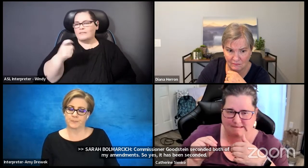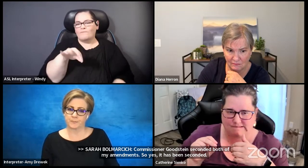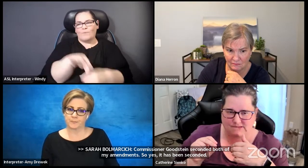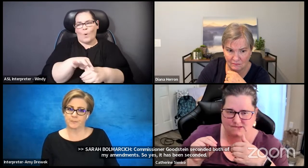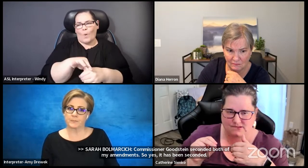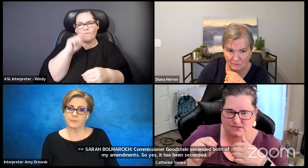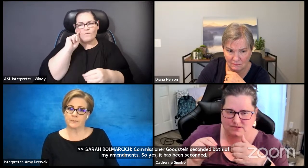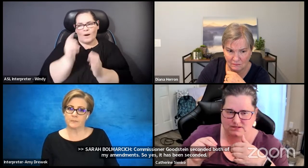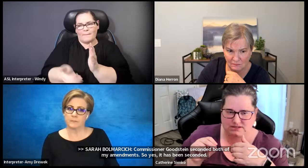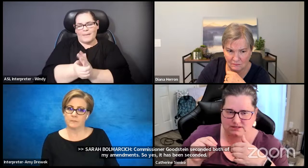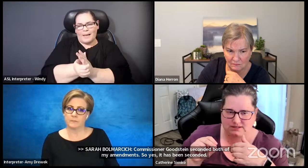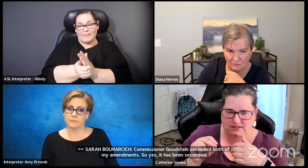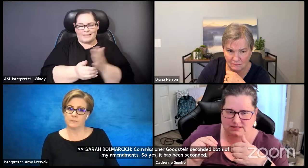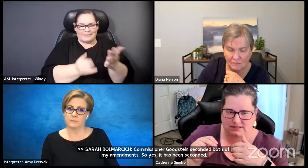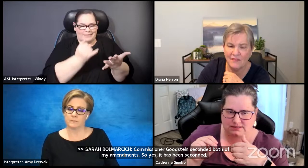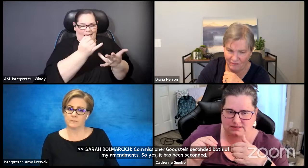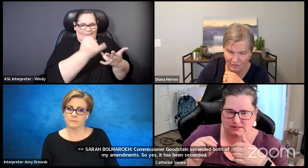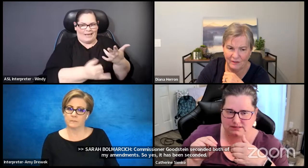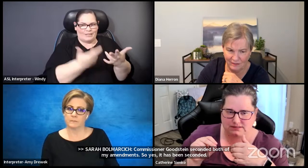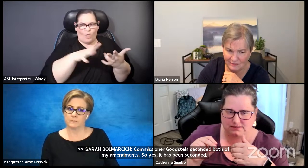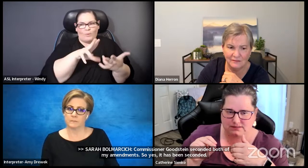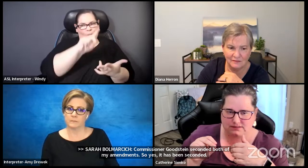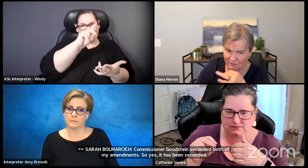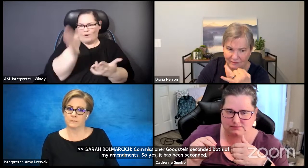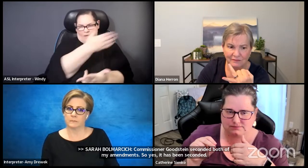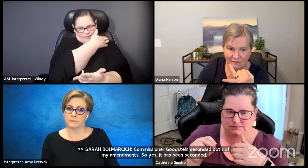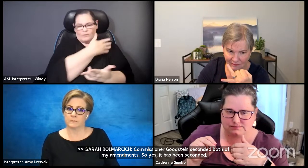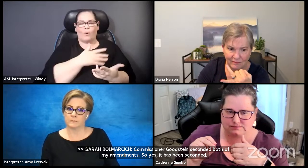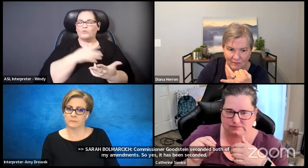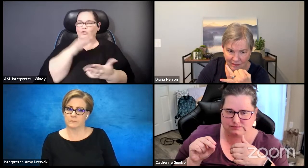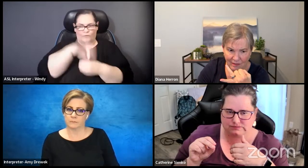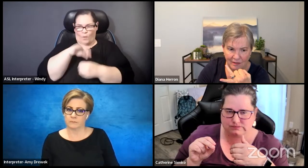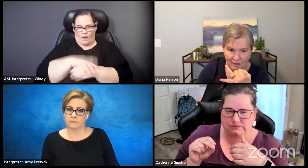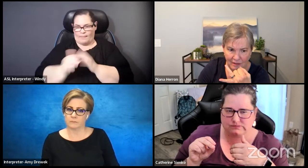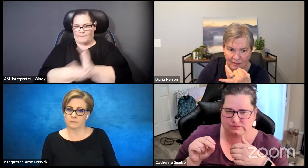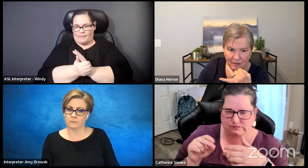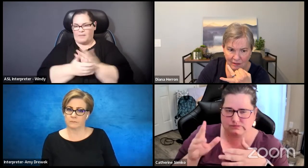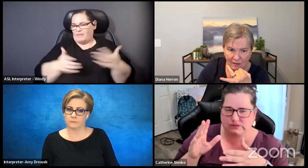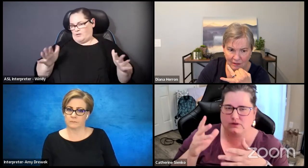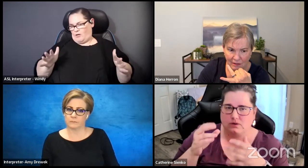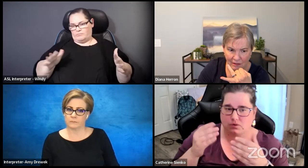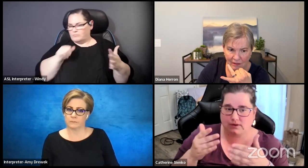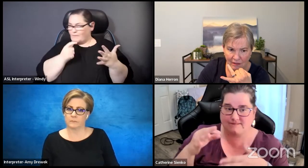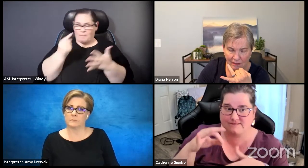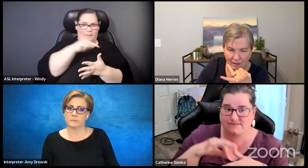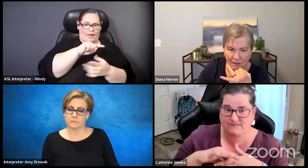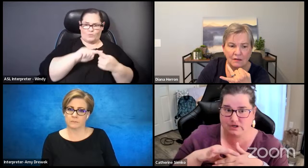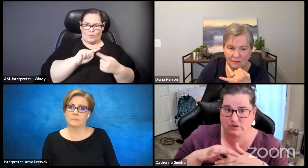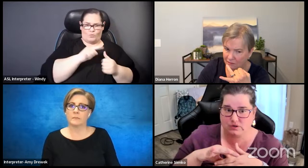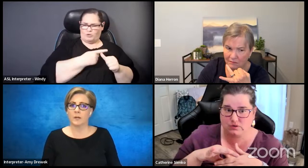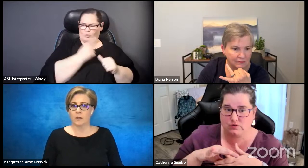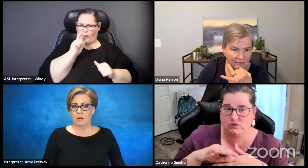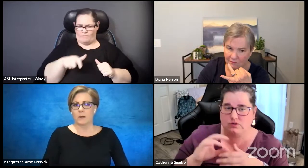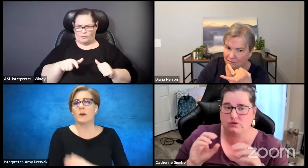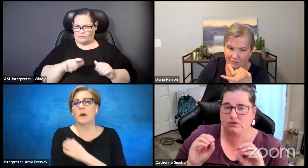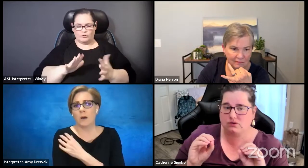on the amendment because the last one was withdrawn. So you just need to vote on this one, the current one.